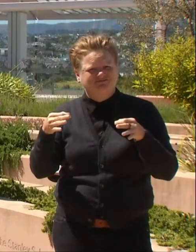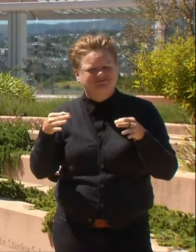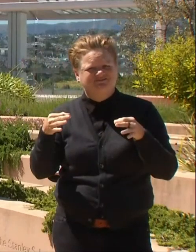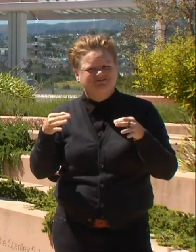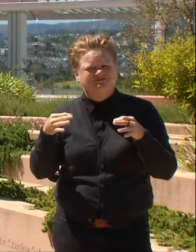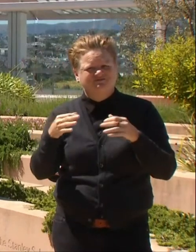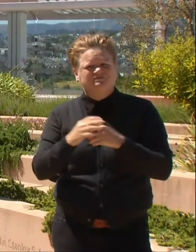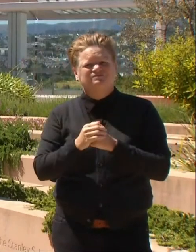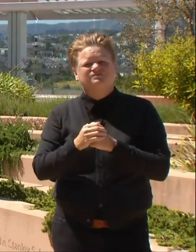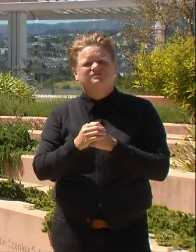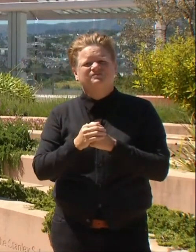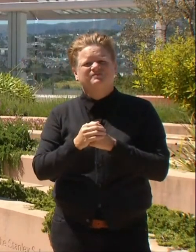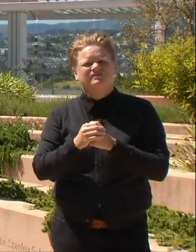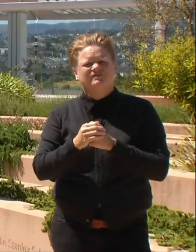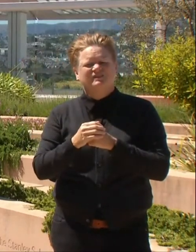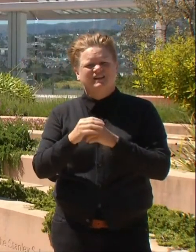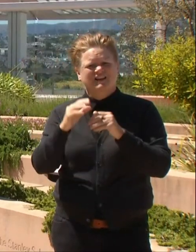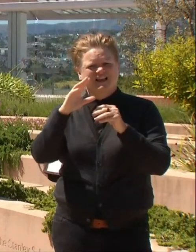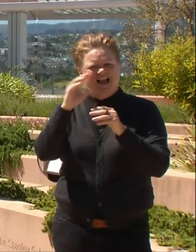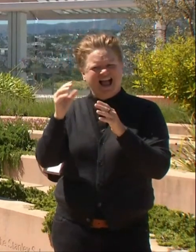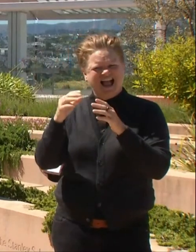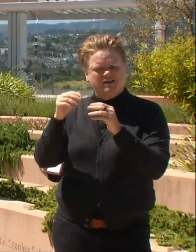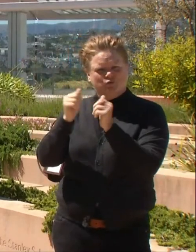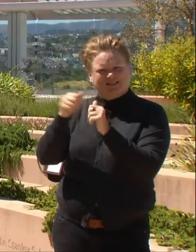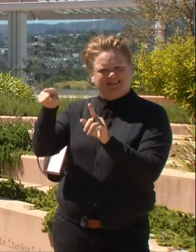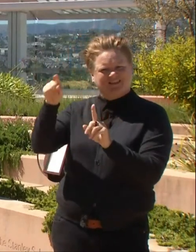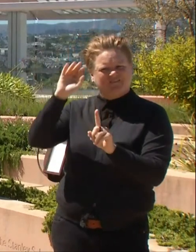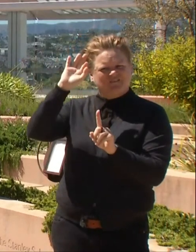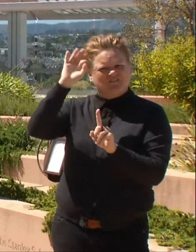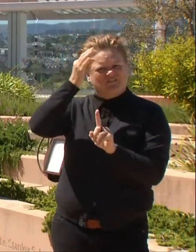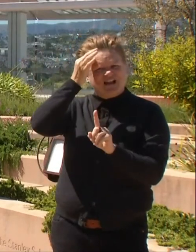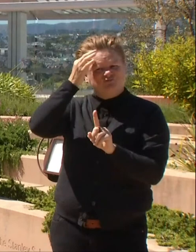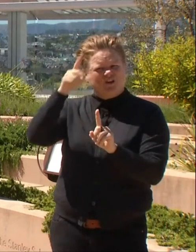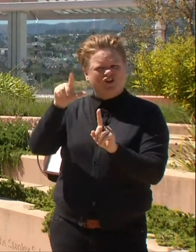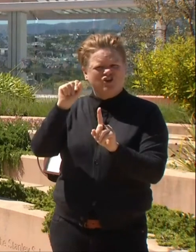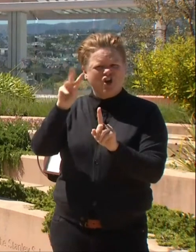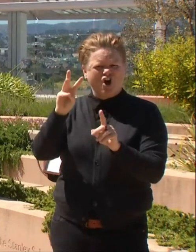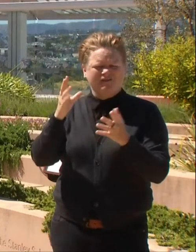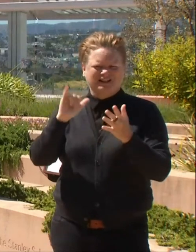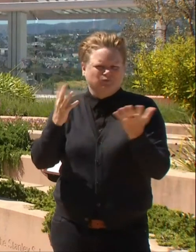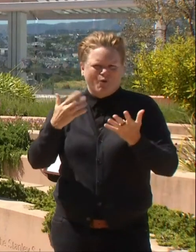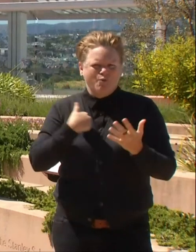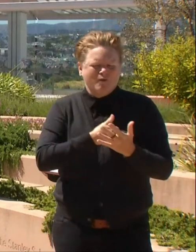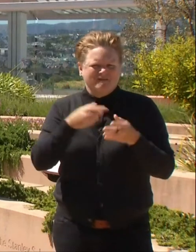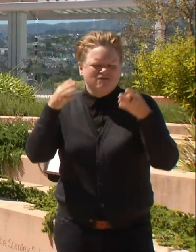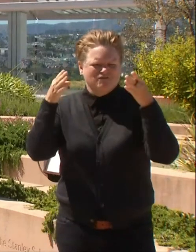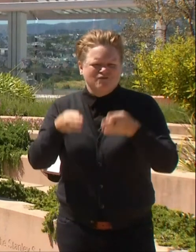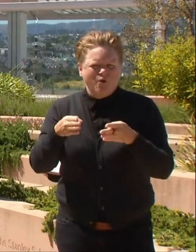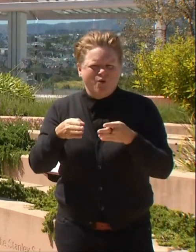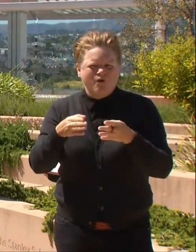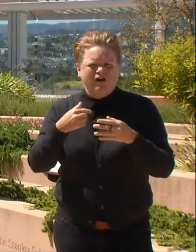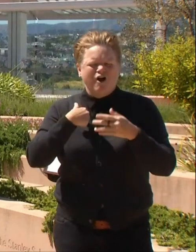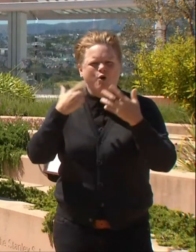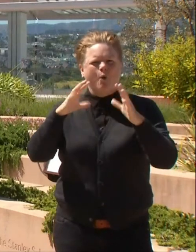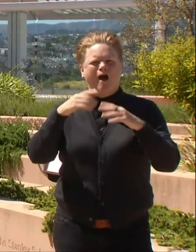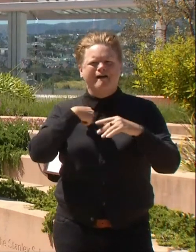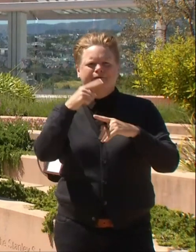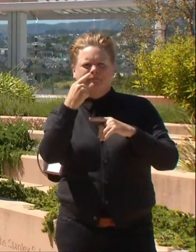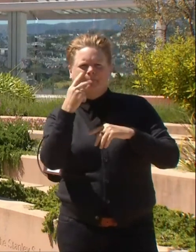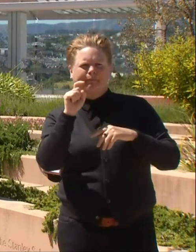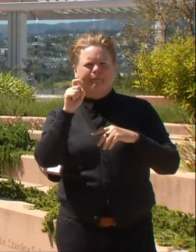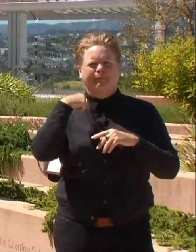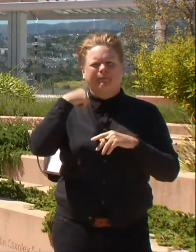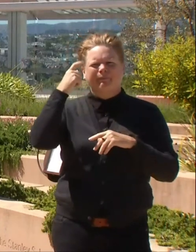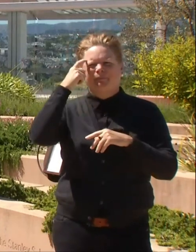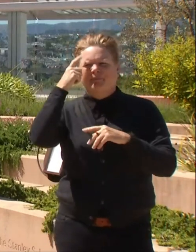throughout this nation and even in this state. So that's what we're focused on. I don't want to speculate about what might happen next, whether this case ever gets to the